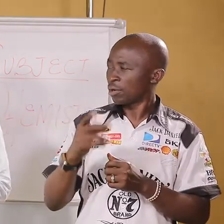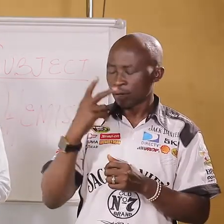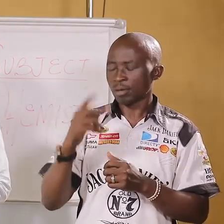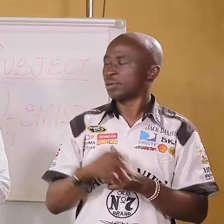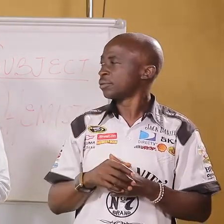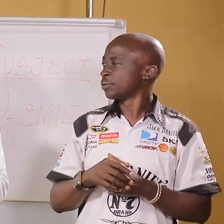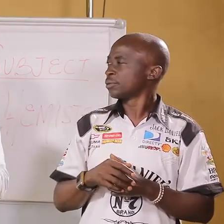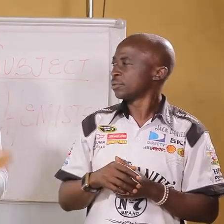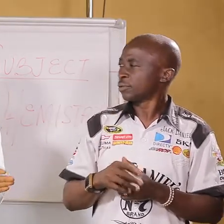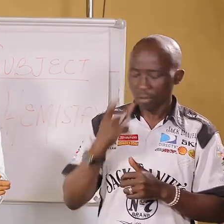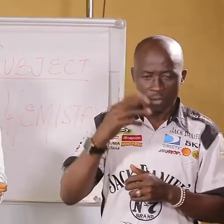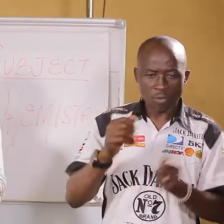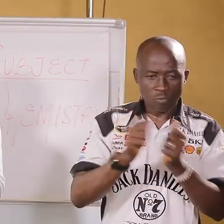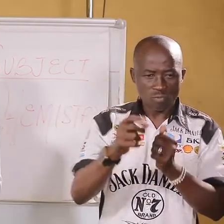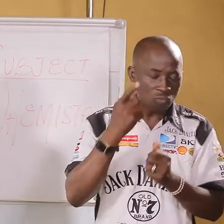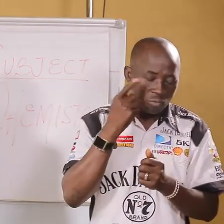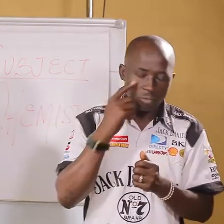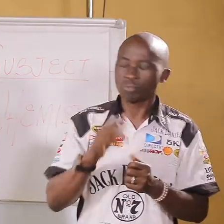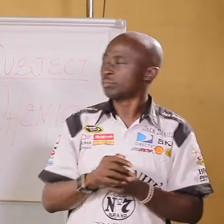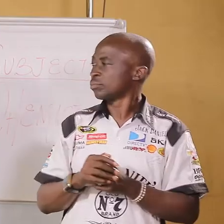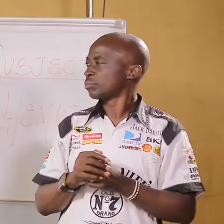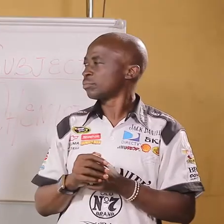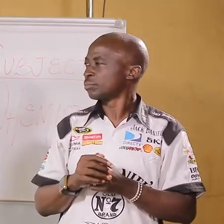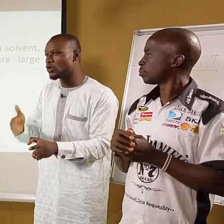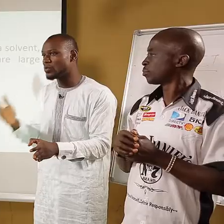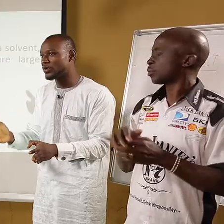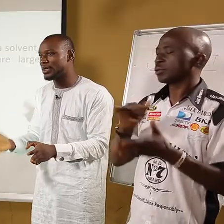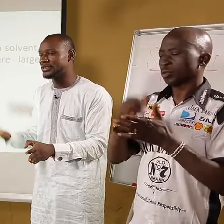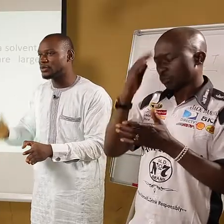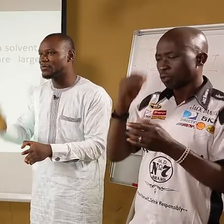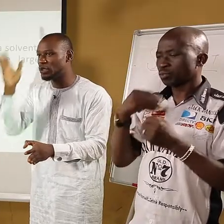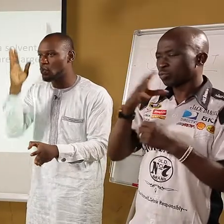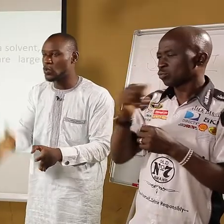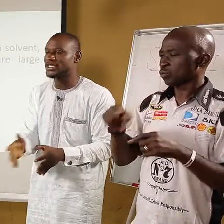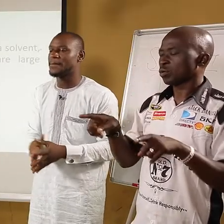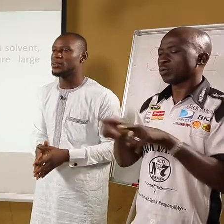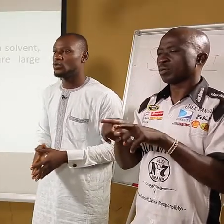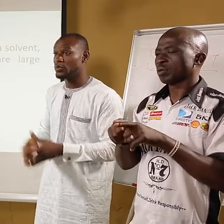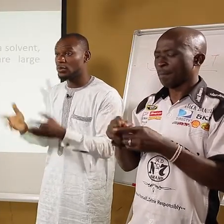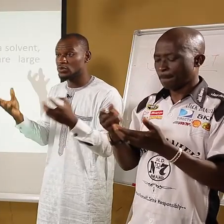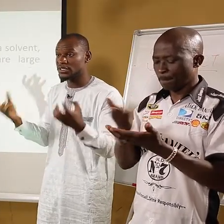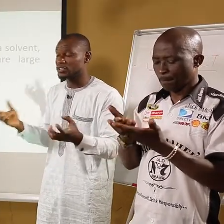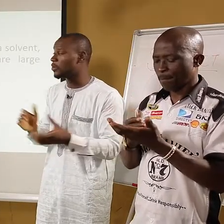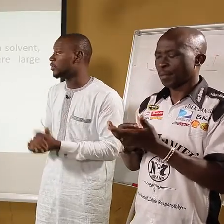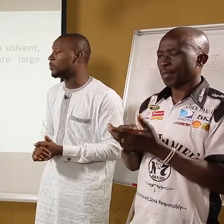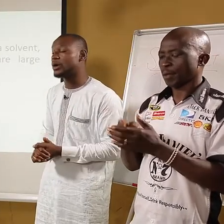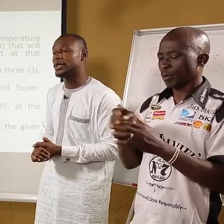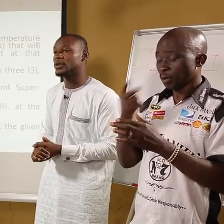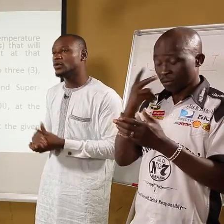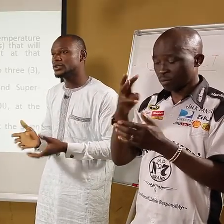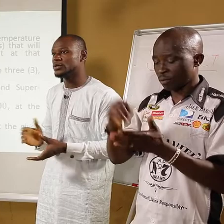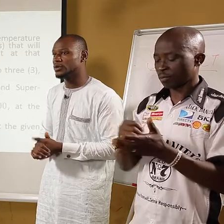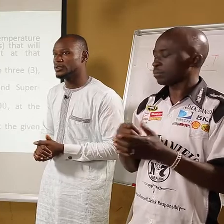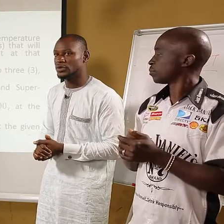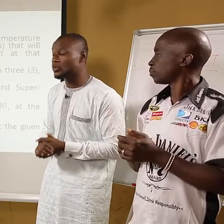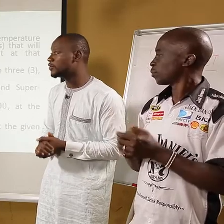undissolved solid particles. A perfect example is what I gave you as chalk powder dissolved in water. You'll be able to see the chalk powder